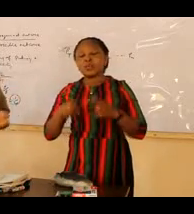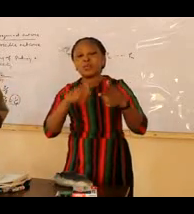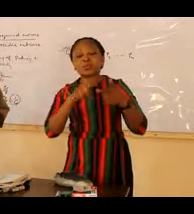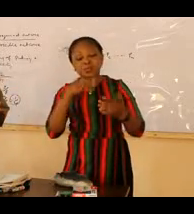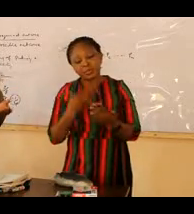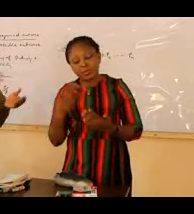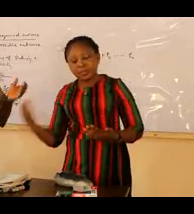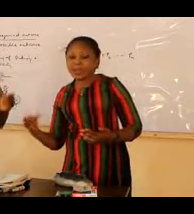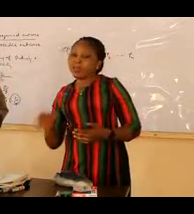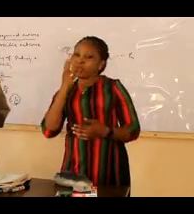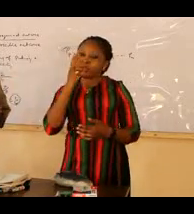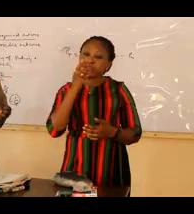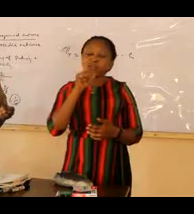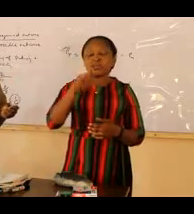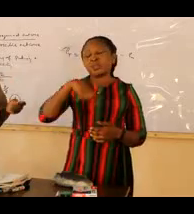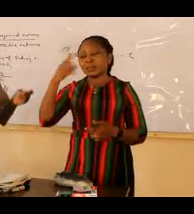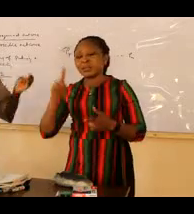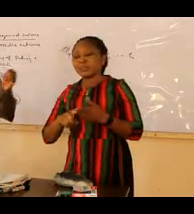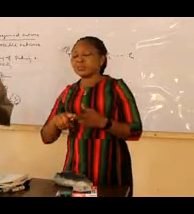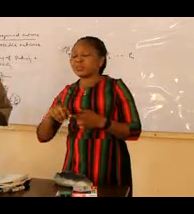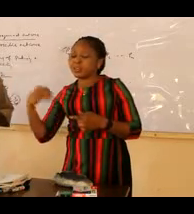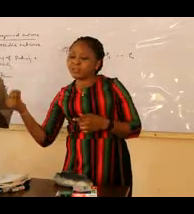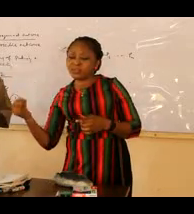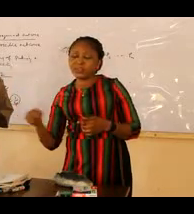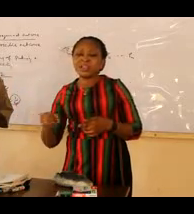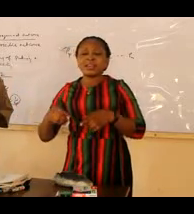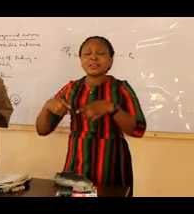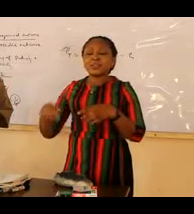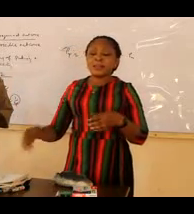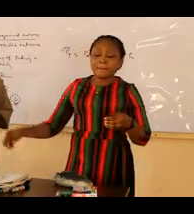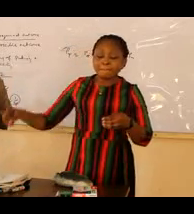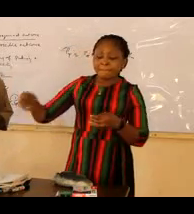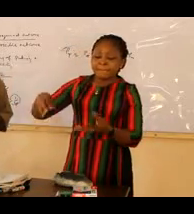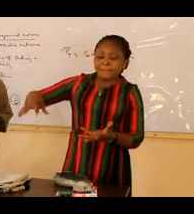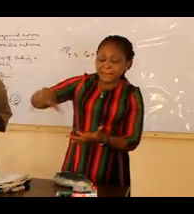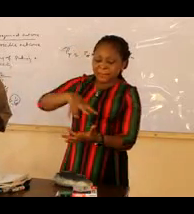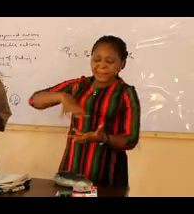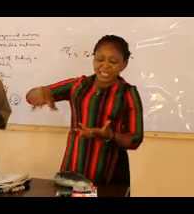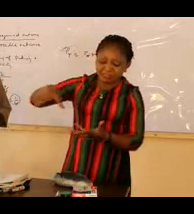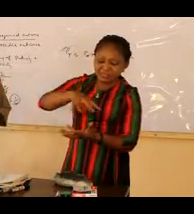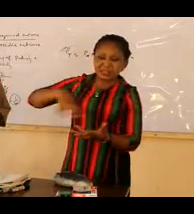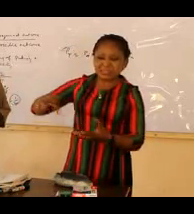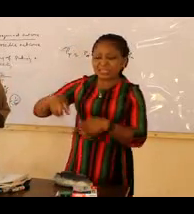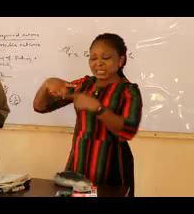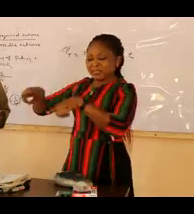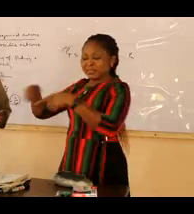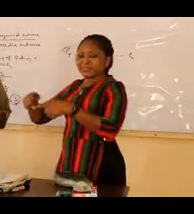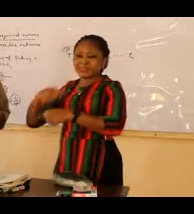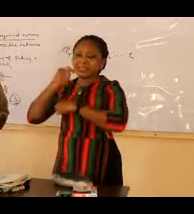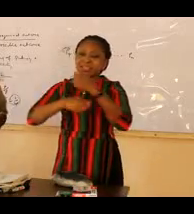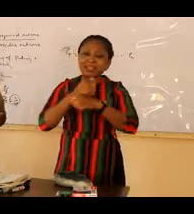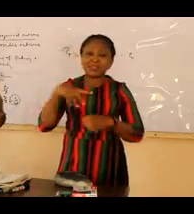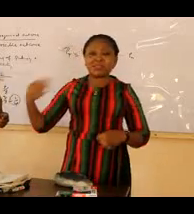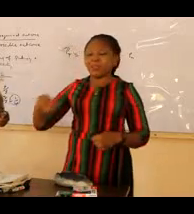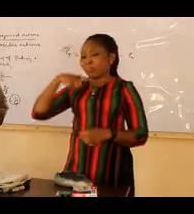a wusi. Please give me a wusi. Put a small bitterleaf there. Get me meat for stew. So we want